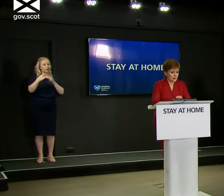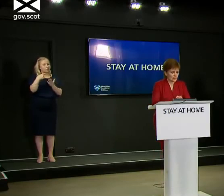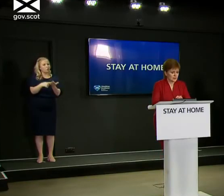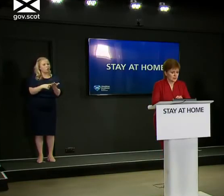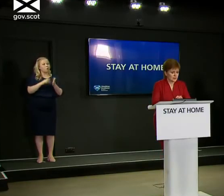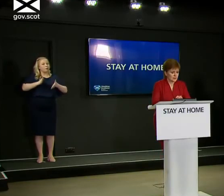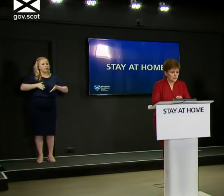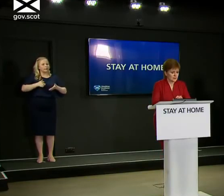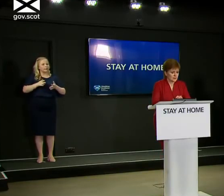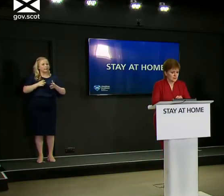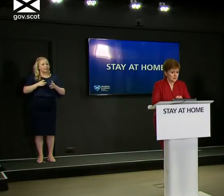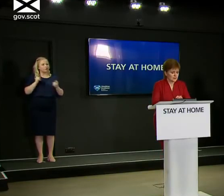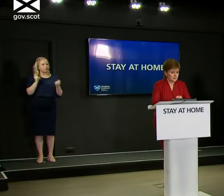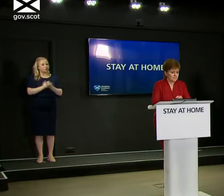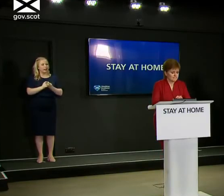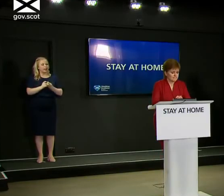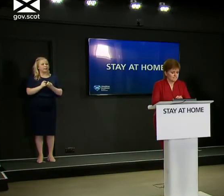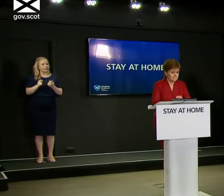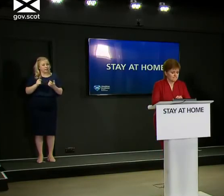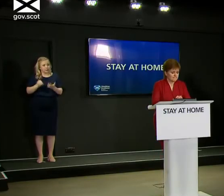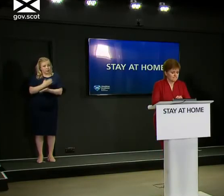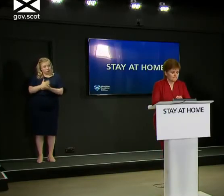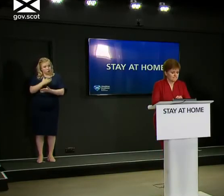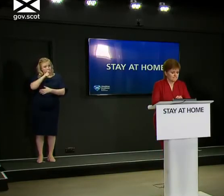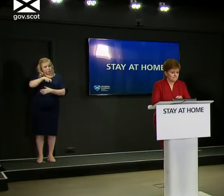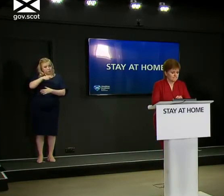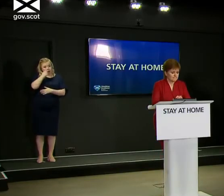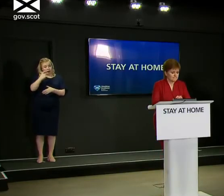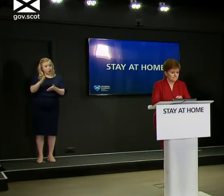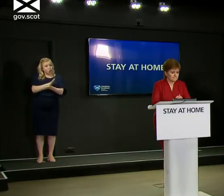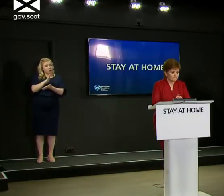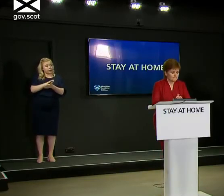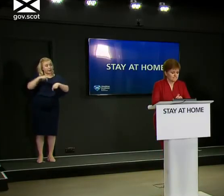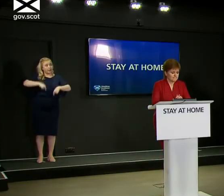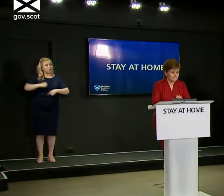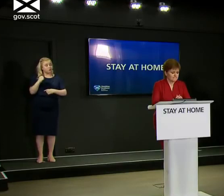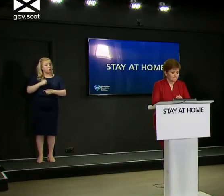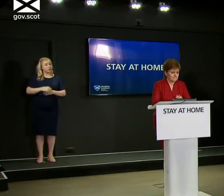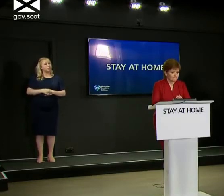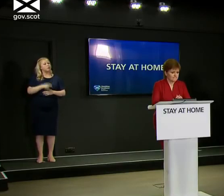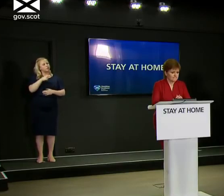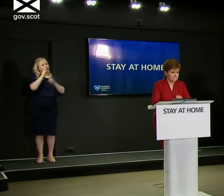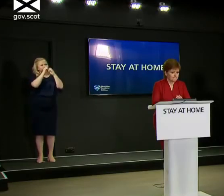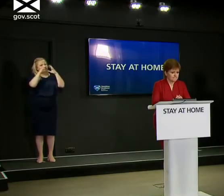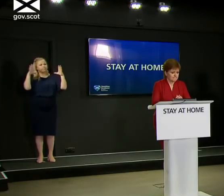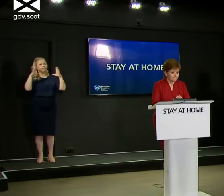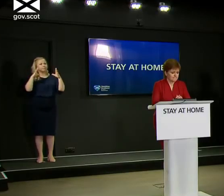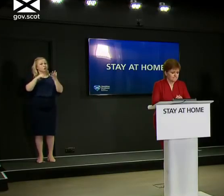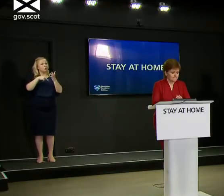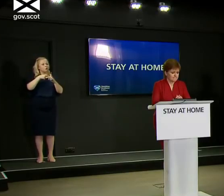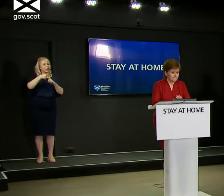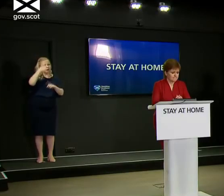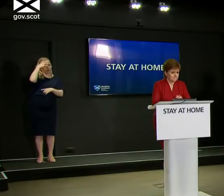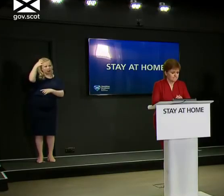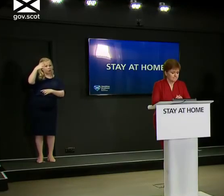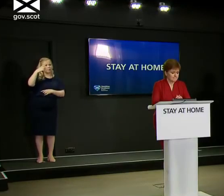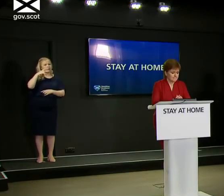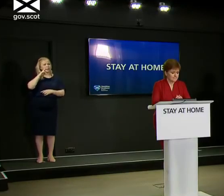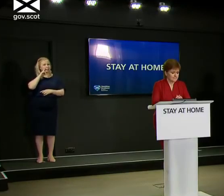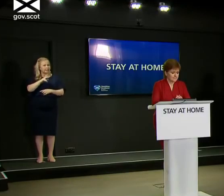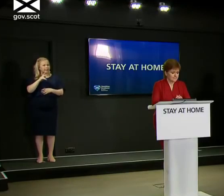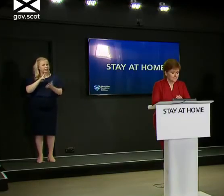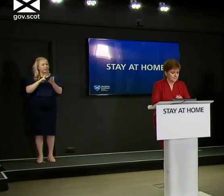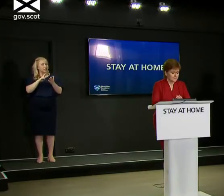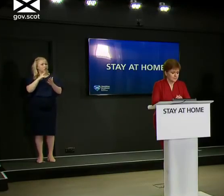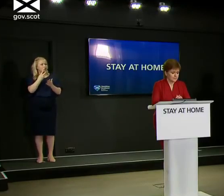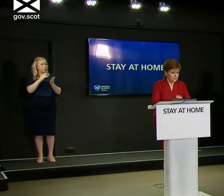at home. And more generally, do you envisage if the UK government relaxes the two-metre rule